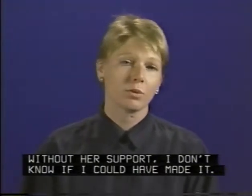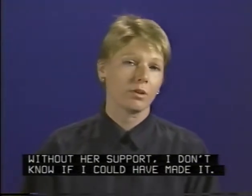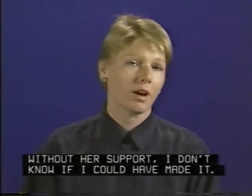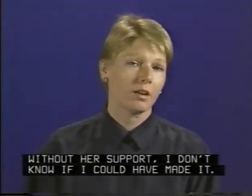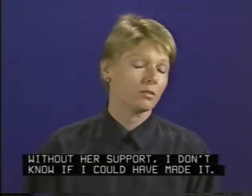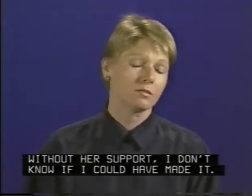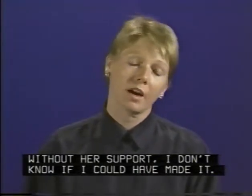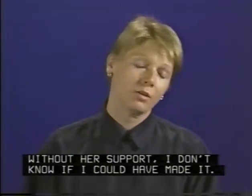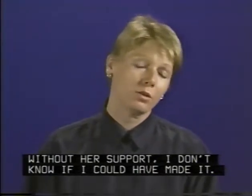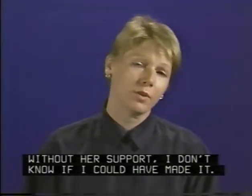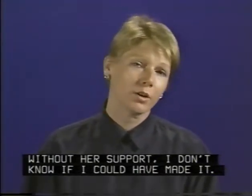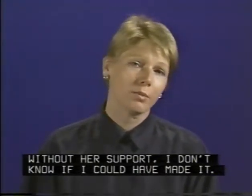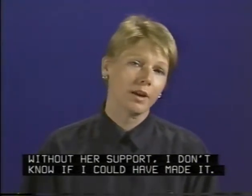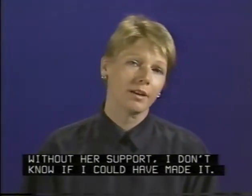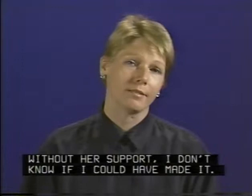support, I don't know if I could have made it.